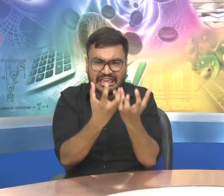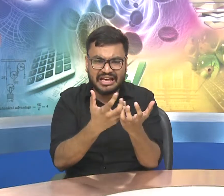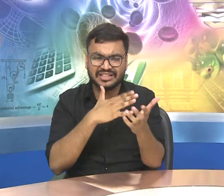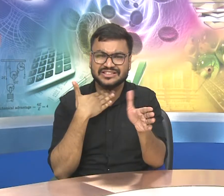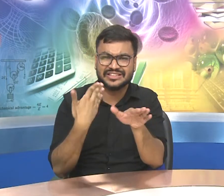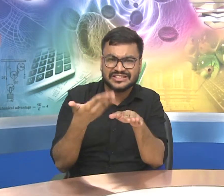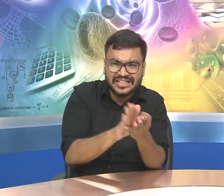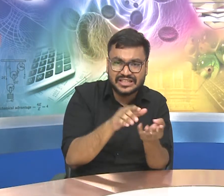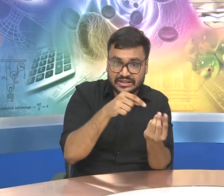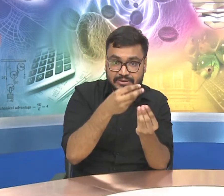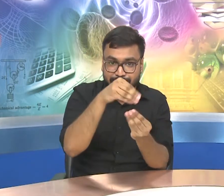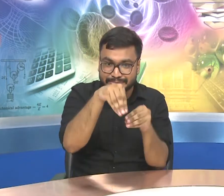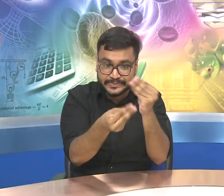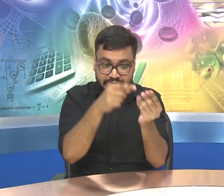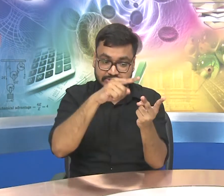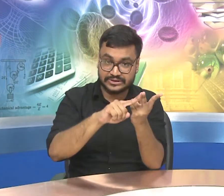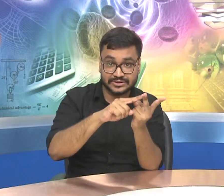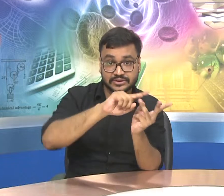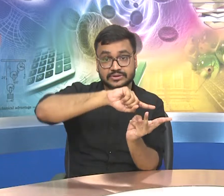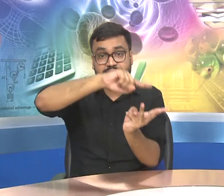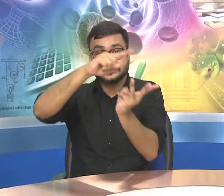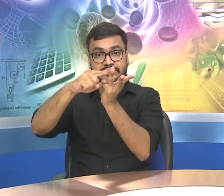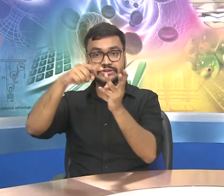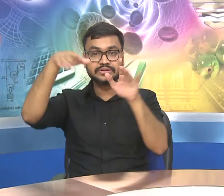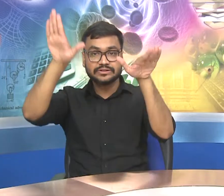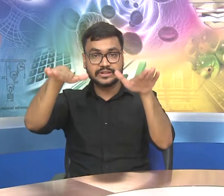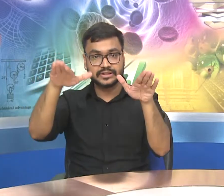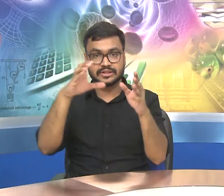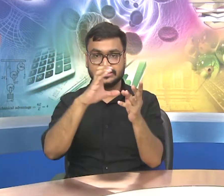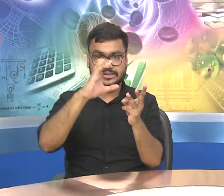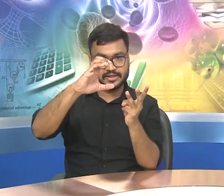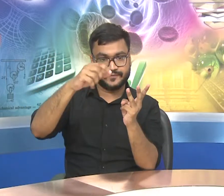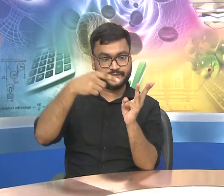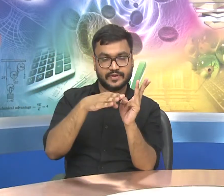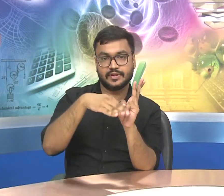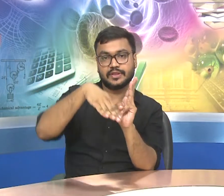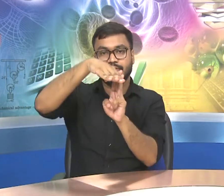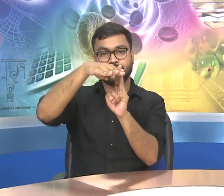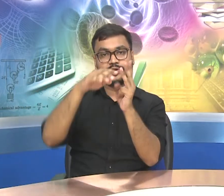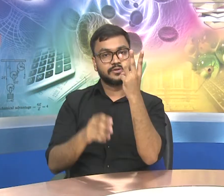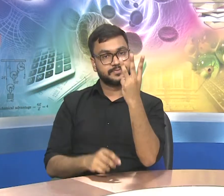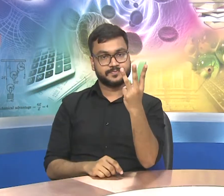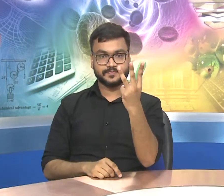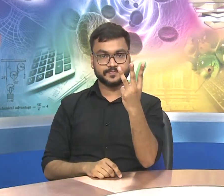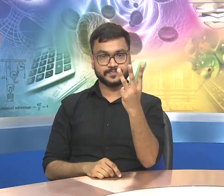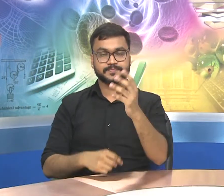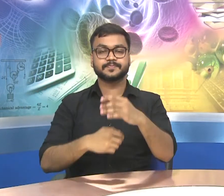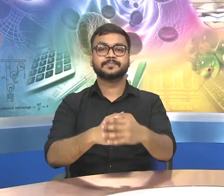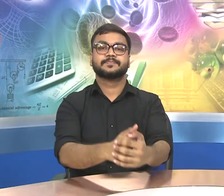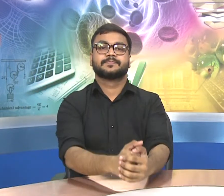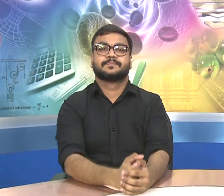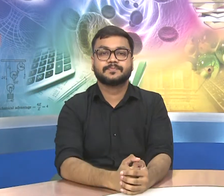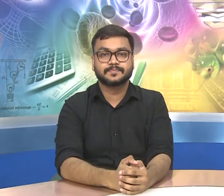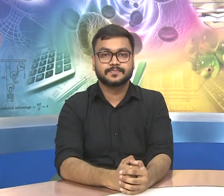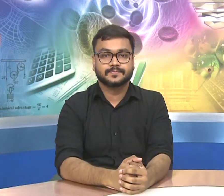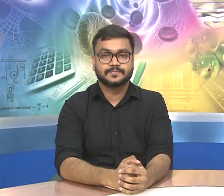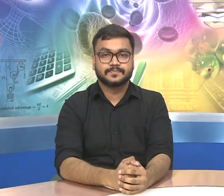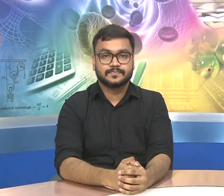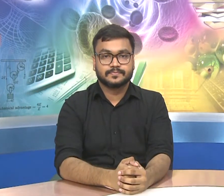and carnivores, and they both start from the producers, which are green